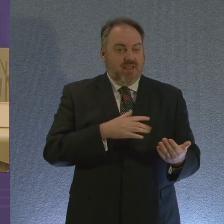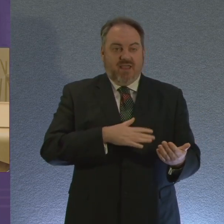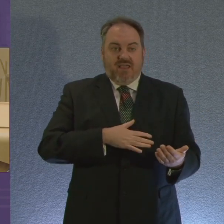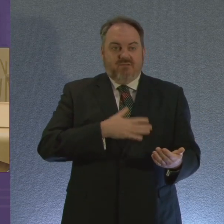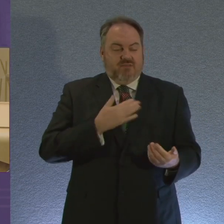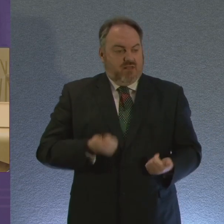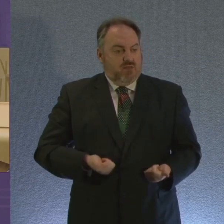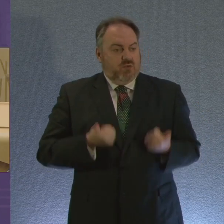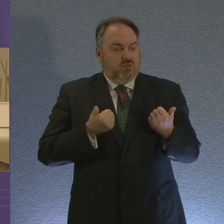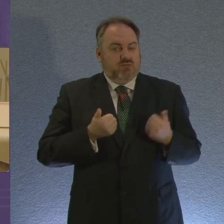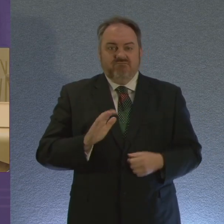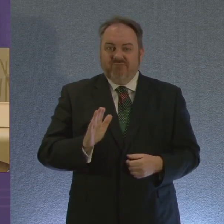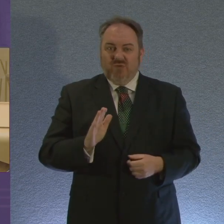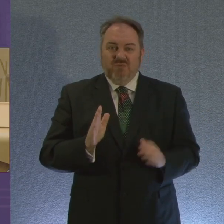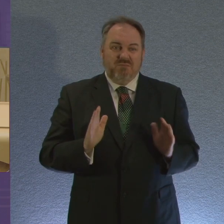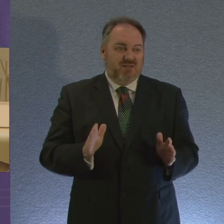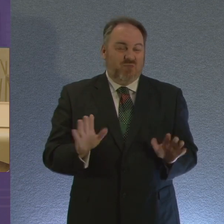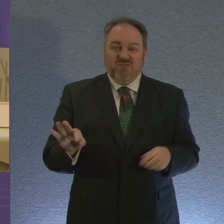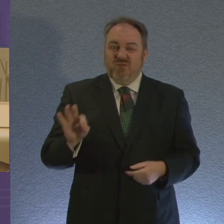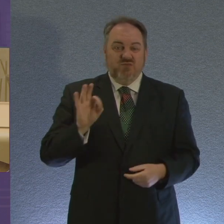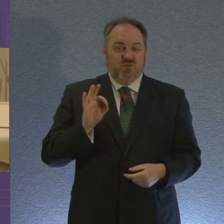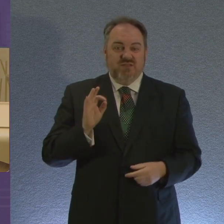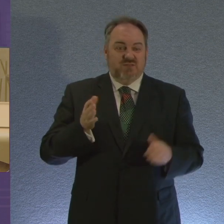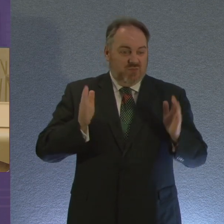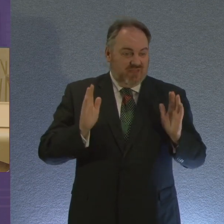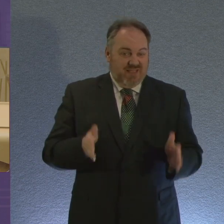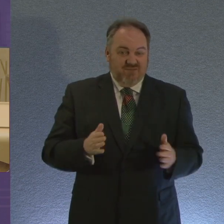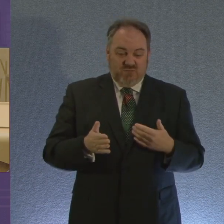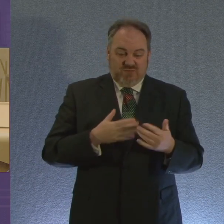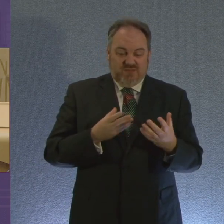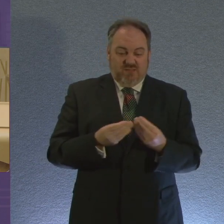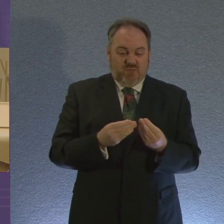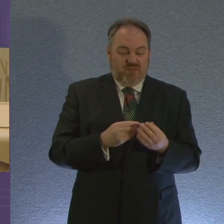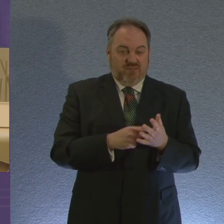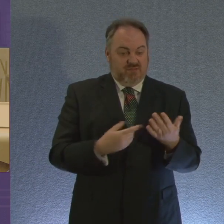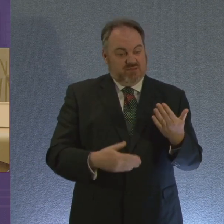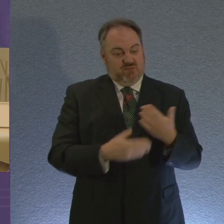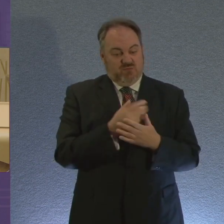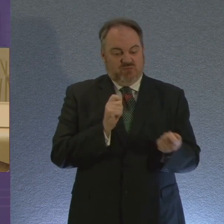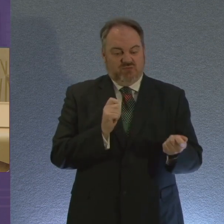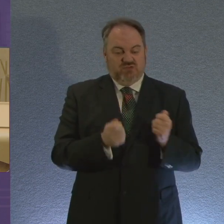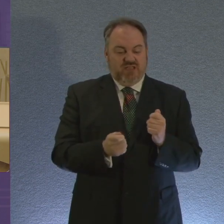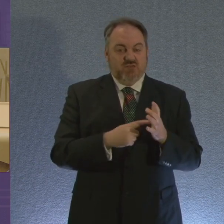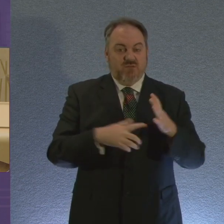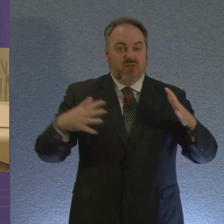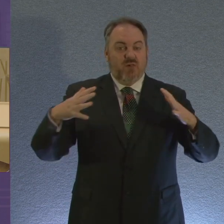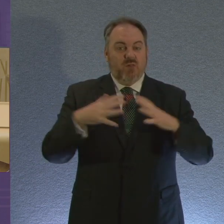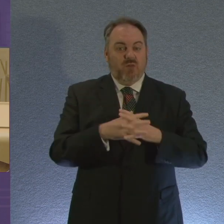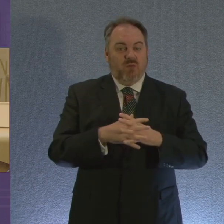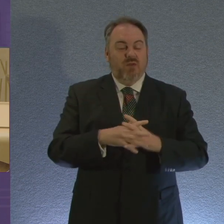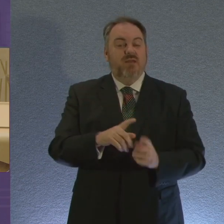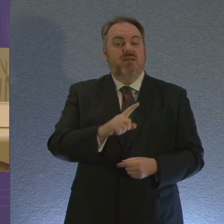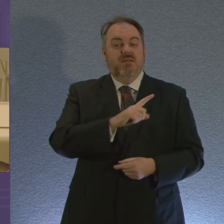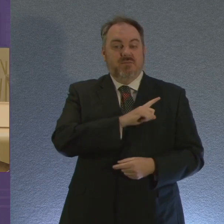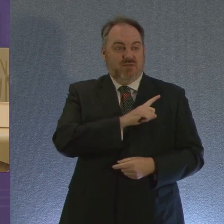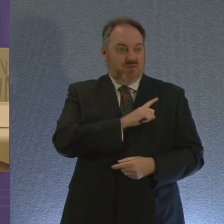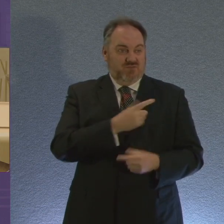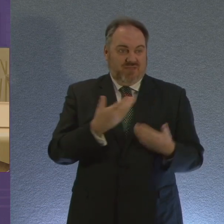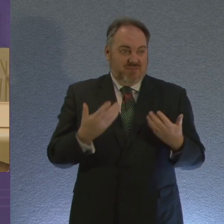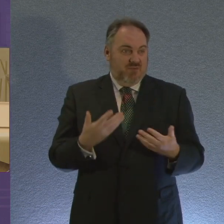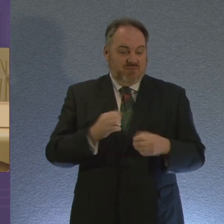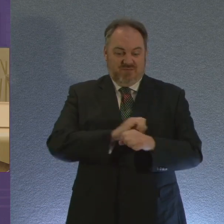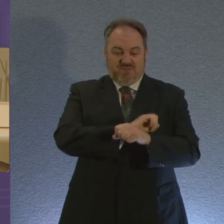but we are where we are in terms of coronavirus. And I think that the swift action that actually has been taken, sadly, has been